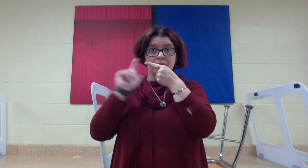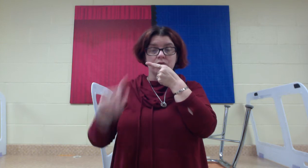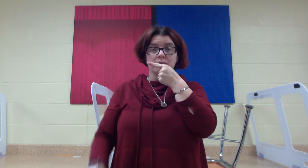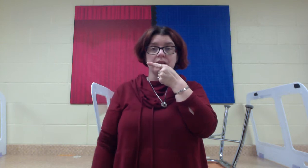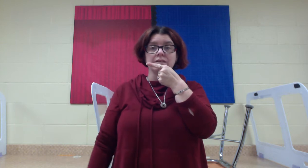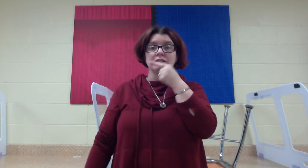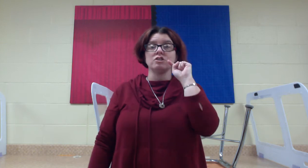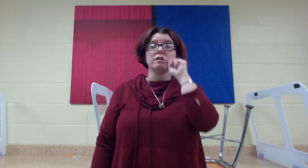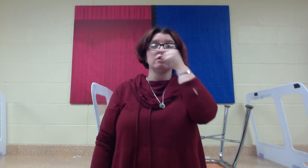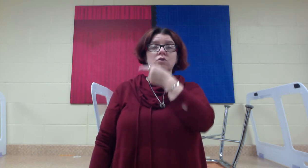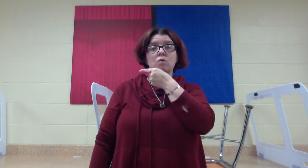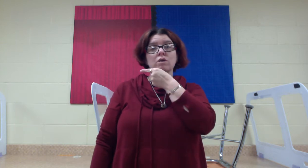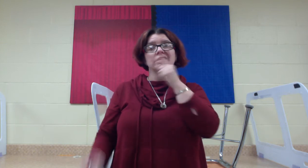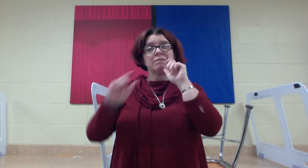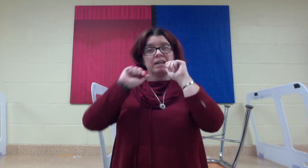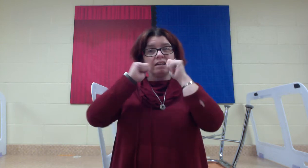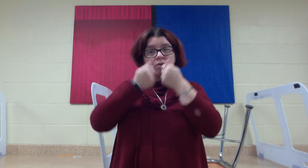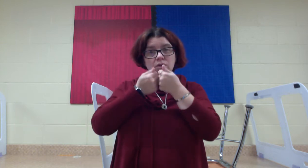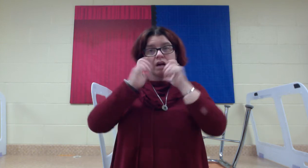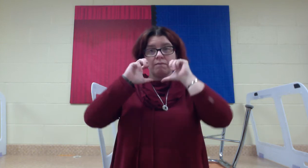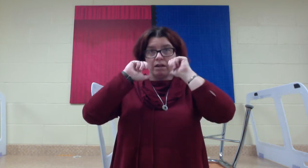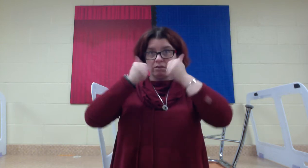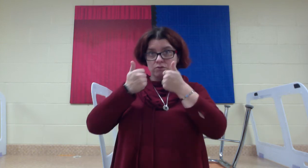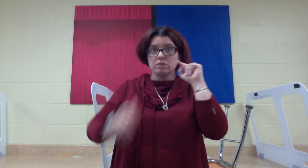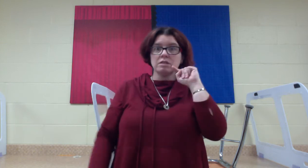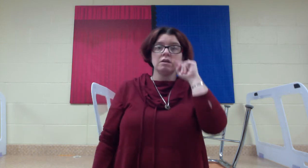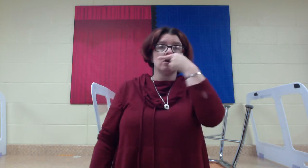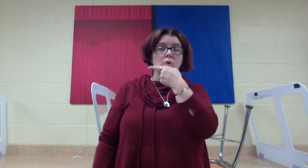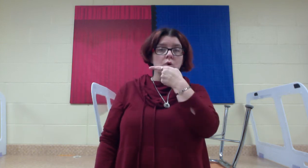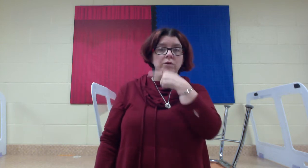the front of my hand's touching. Corn. Think about eating a corn and cob and how you twist it. Corn. Corn.